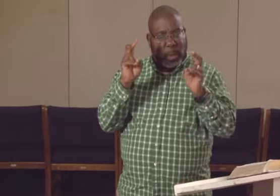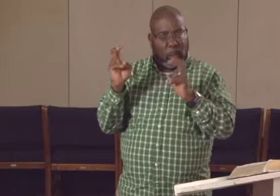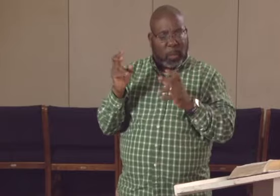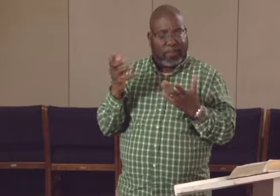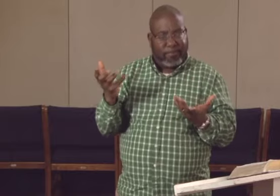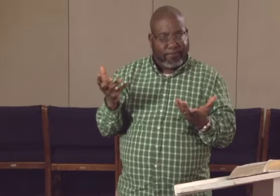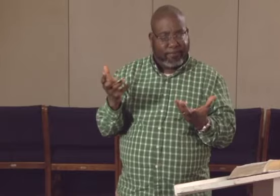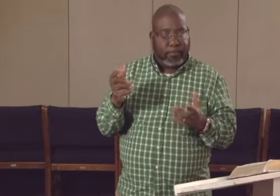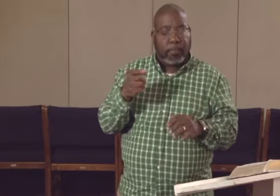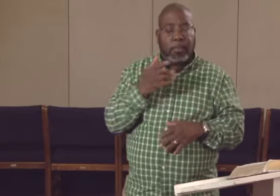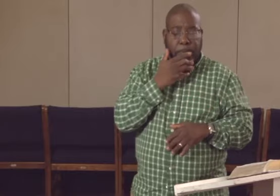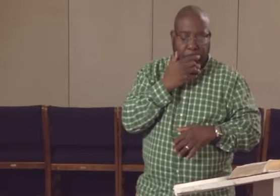heart.